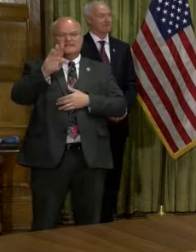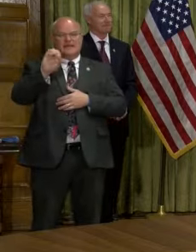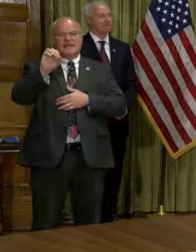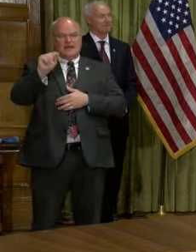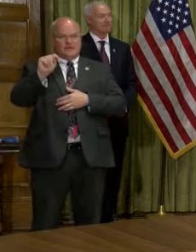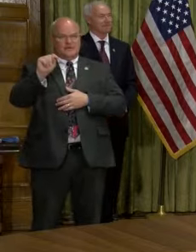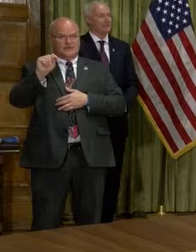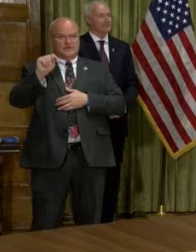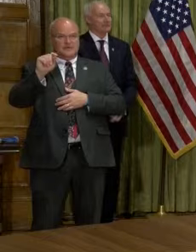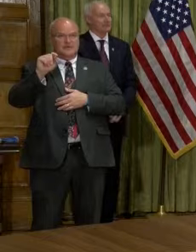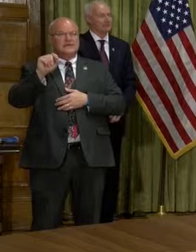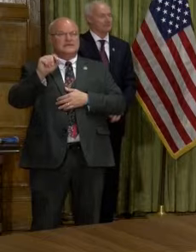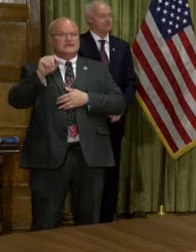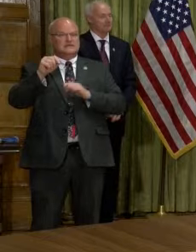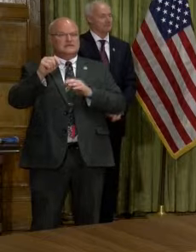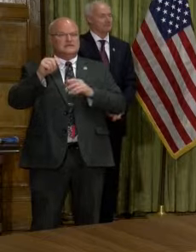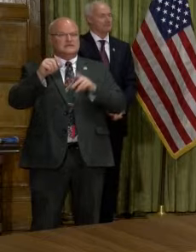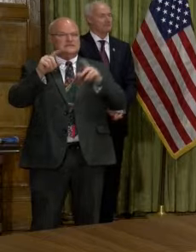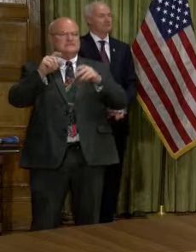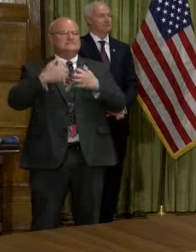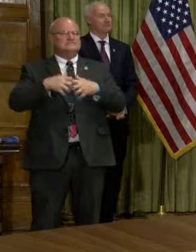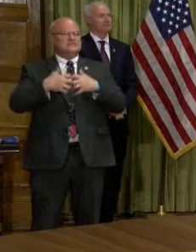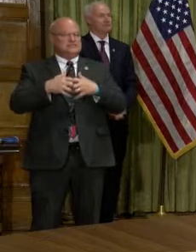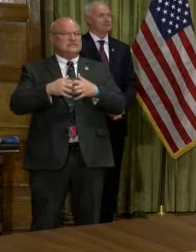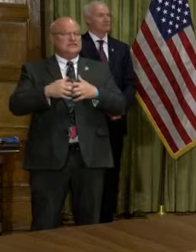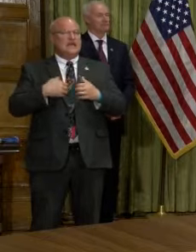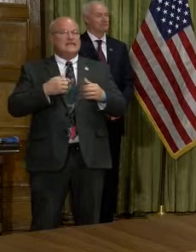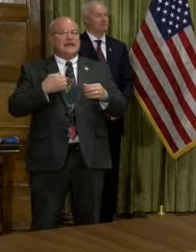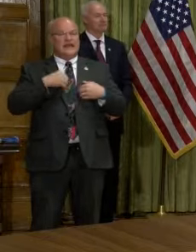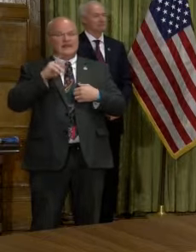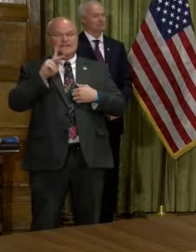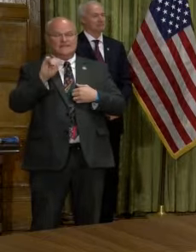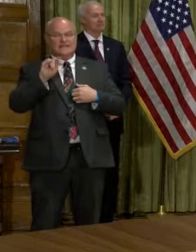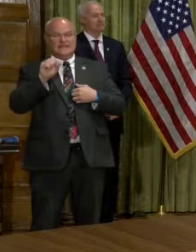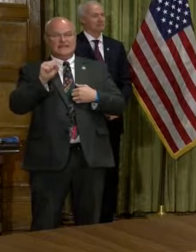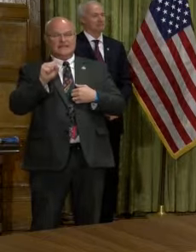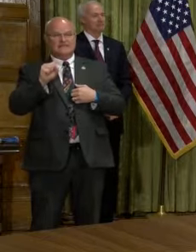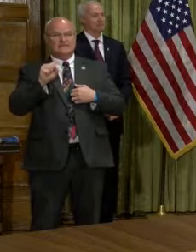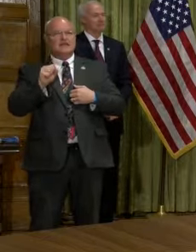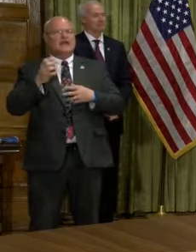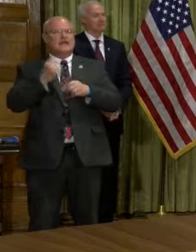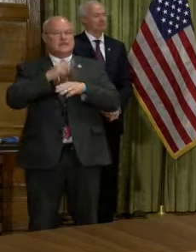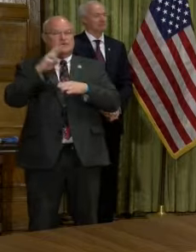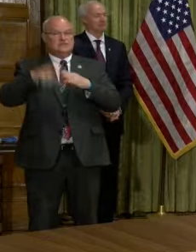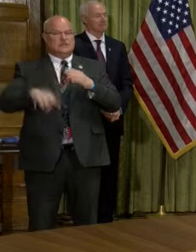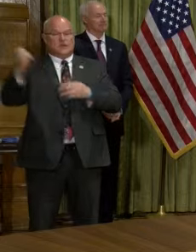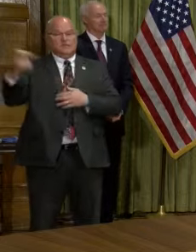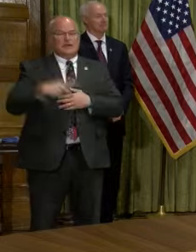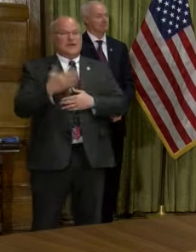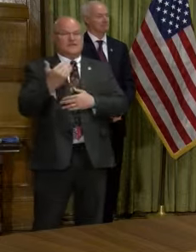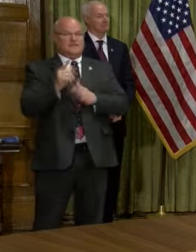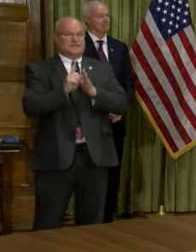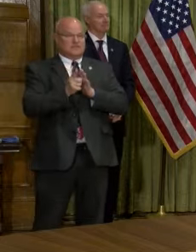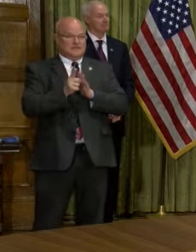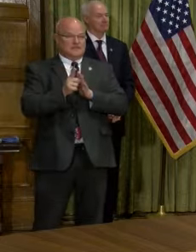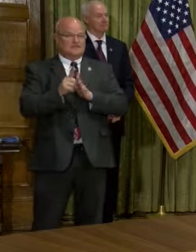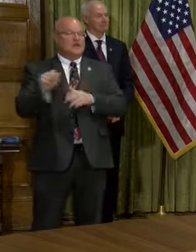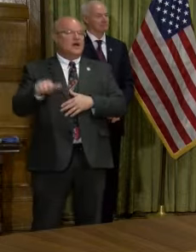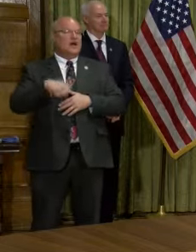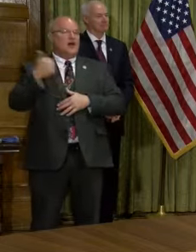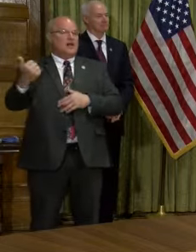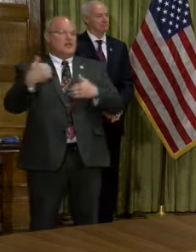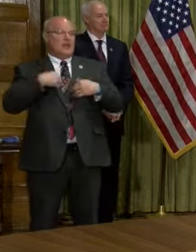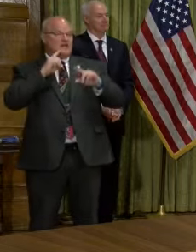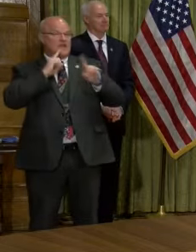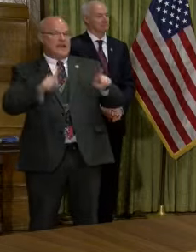ID Now devices, for example, and they have cartridges, they can get a result in 15 minutes. Others have platforms that give